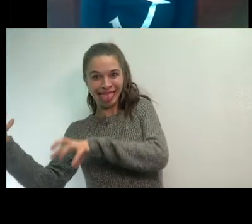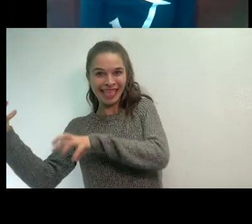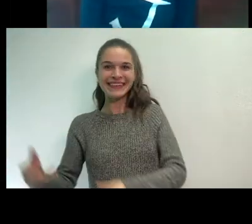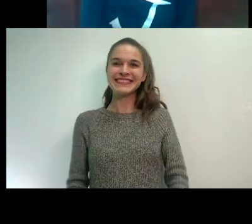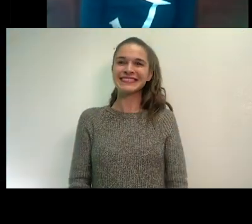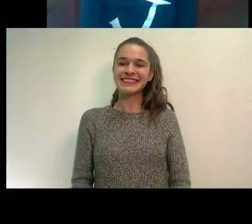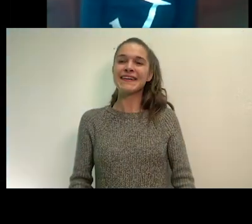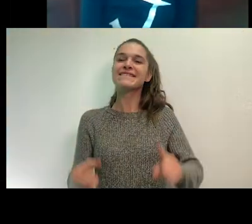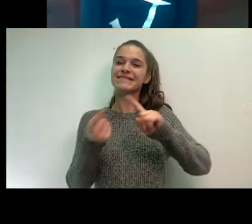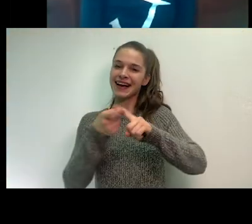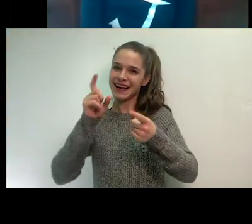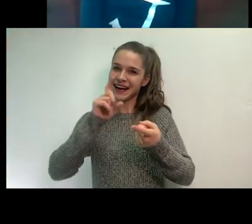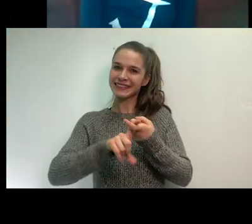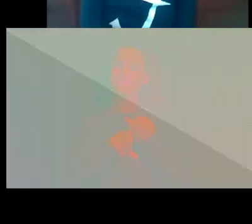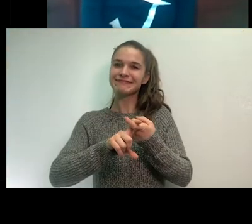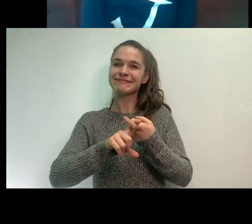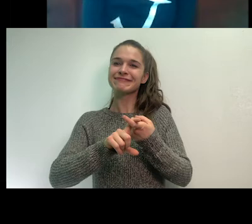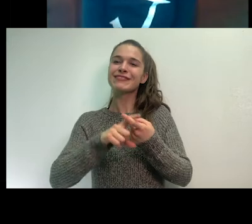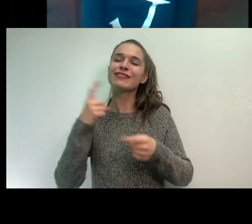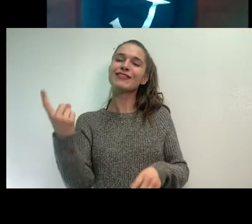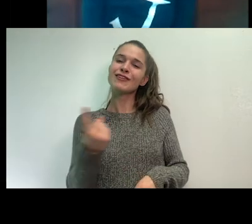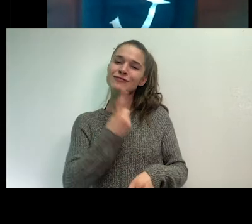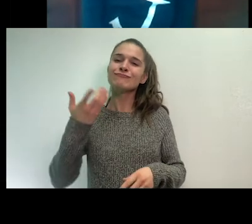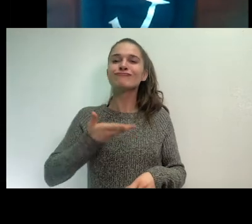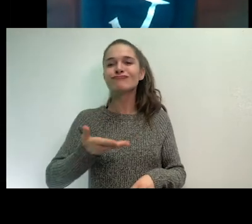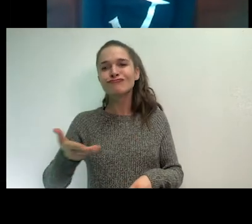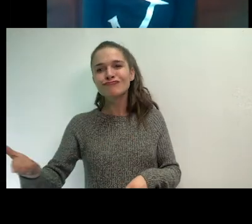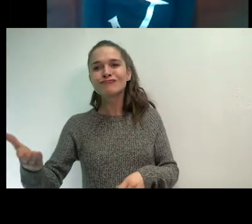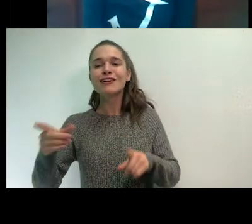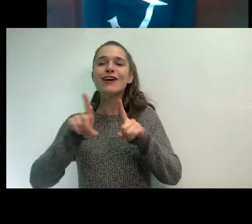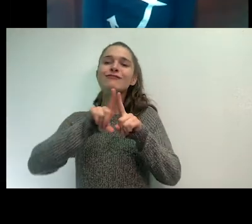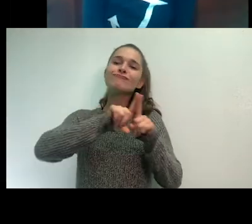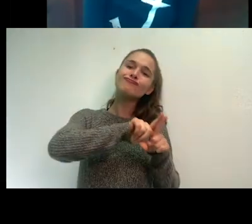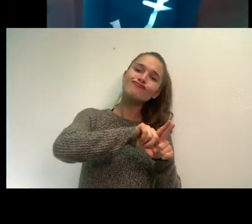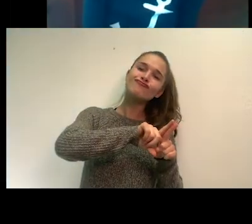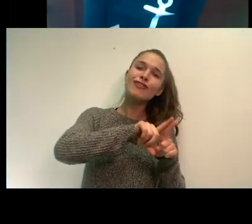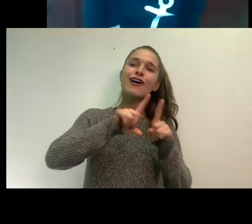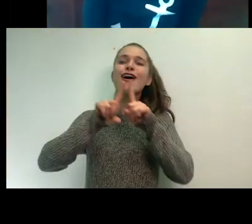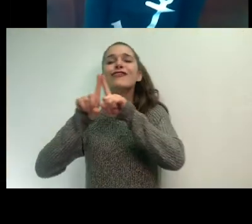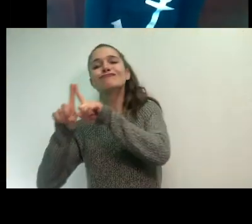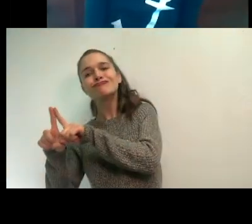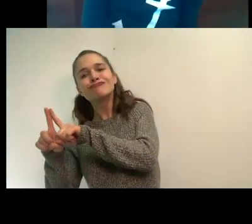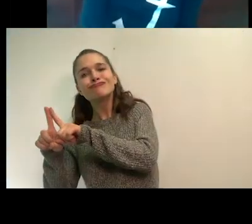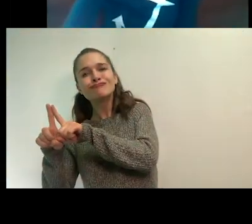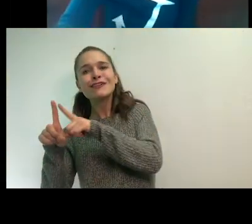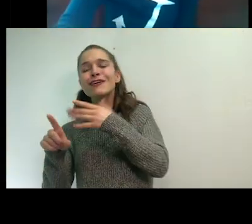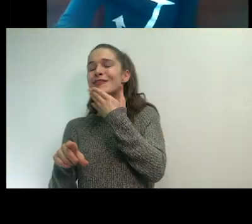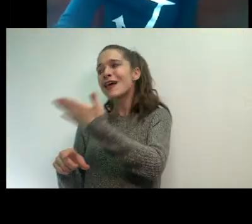friends are always there for you to lean on. Thanks again for your